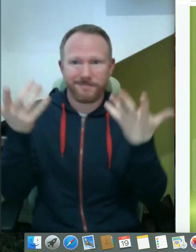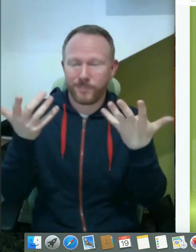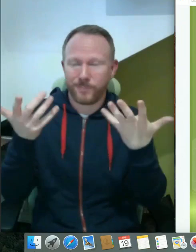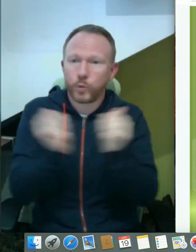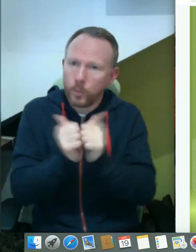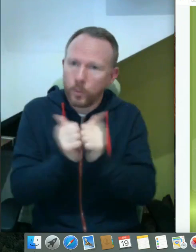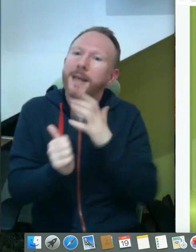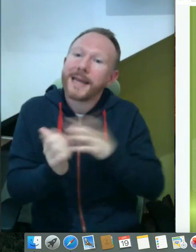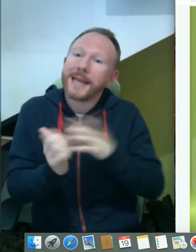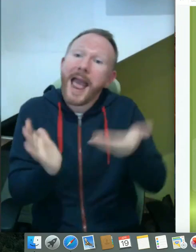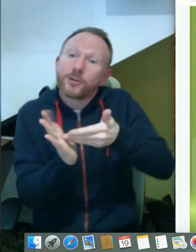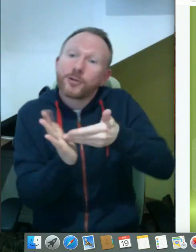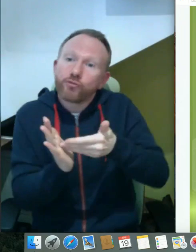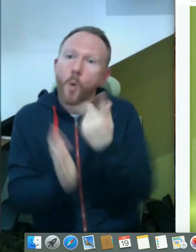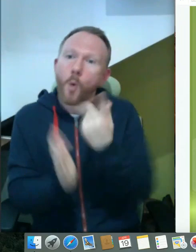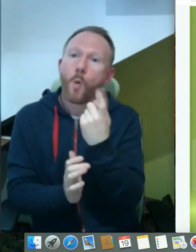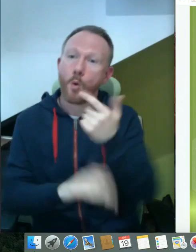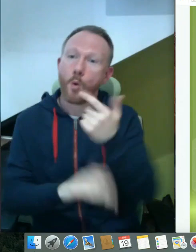be captured.